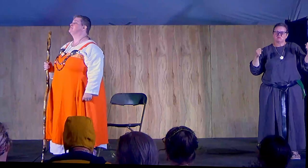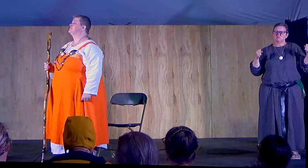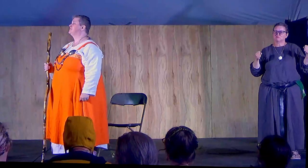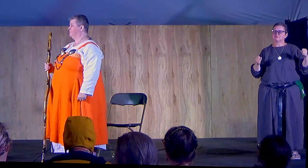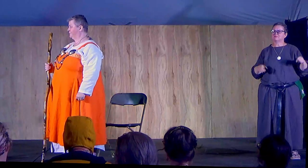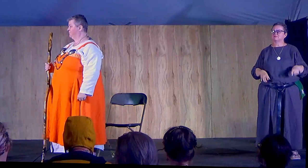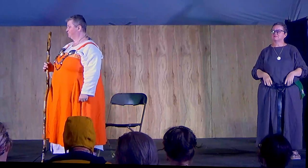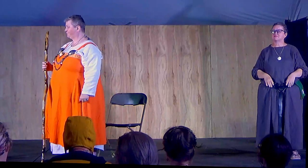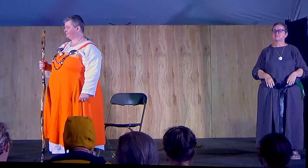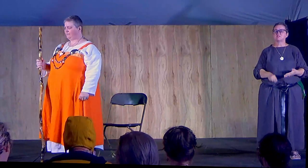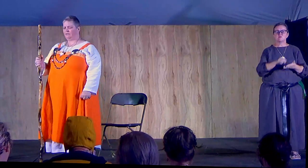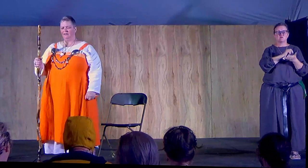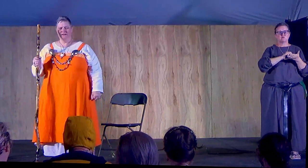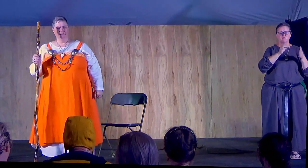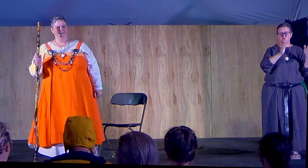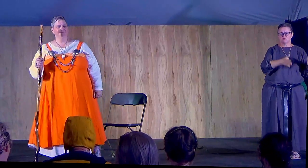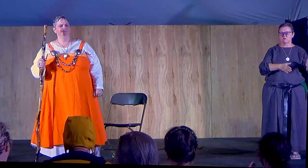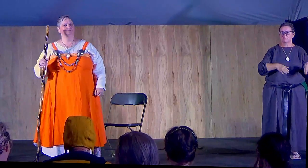written by Mistress Hunt.